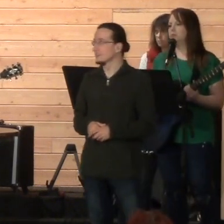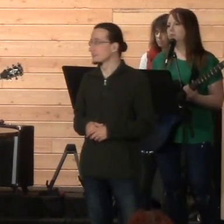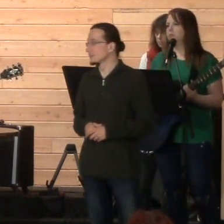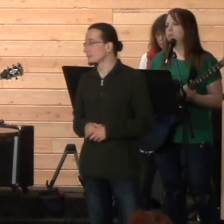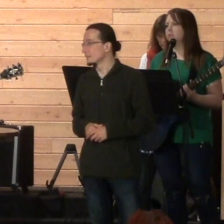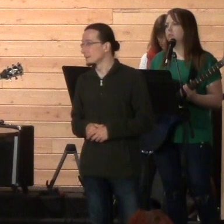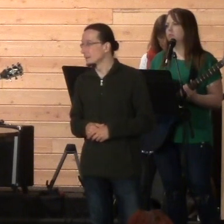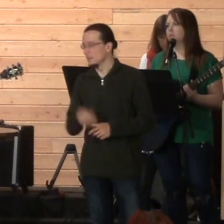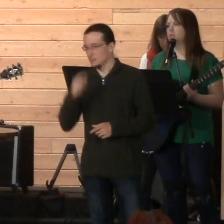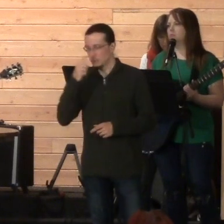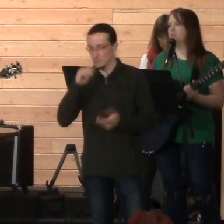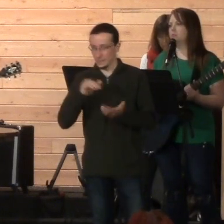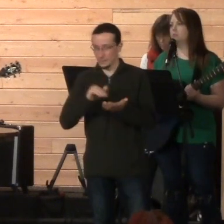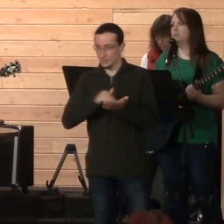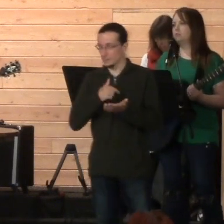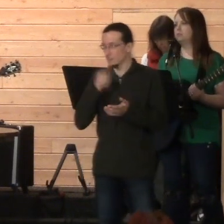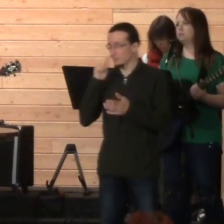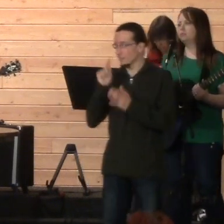Will you excuse me for a moment?